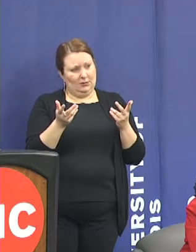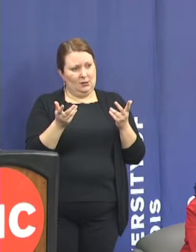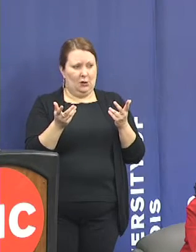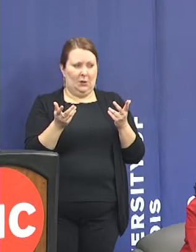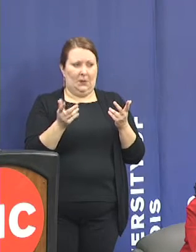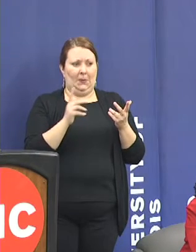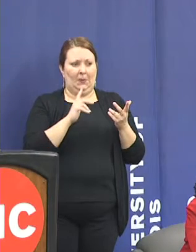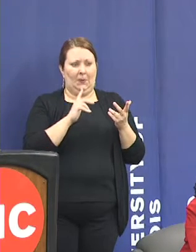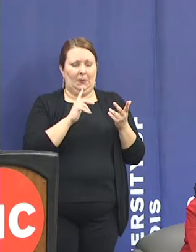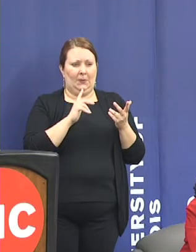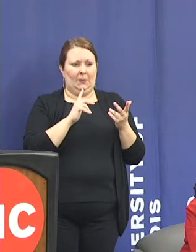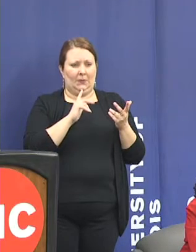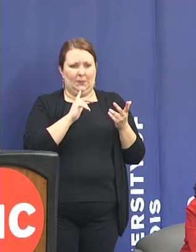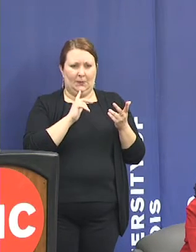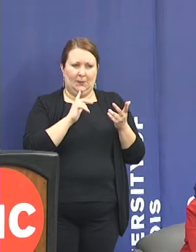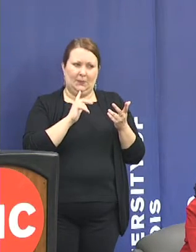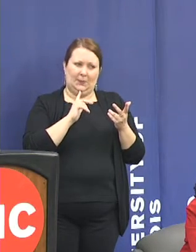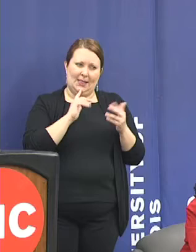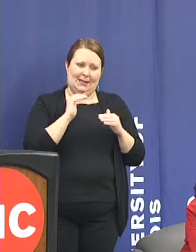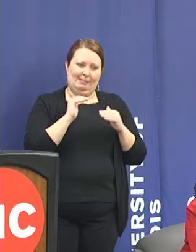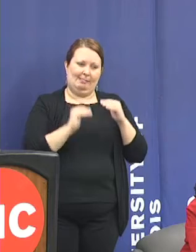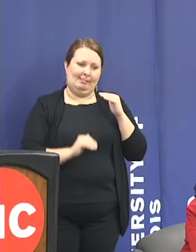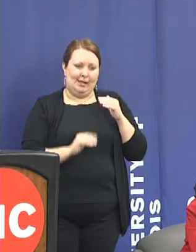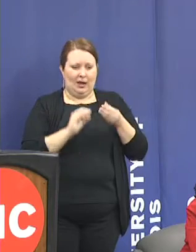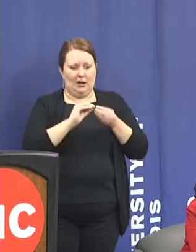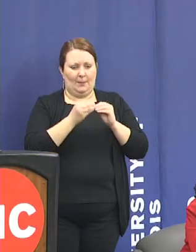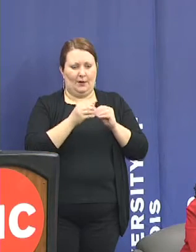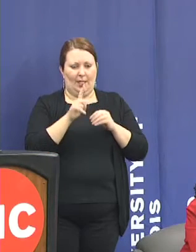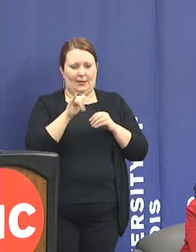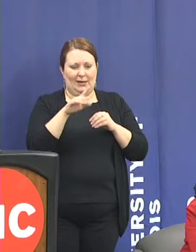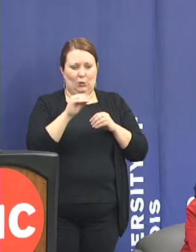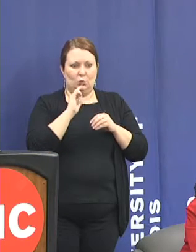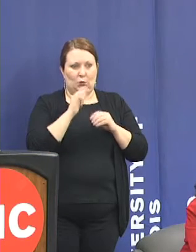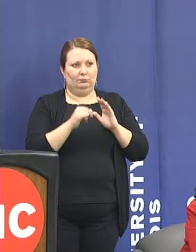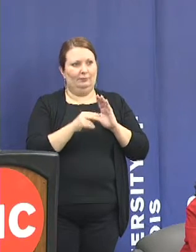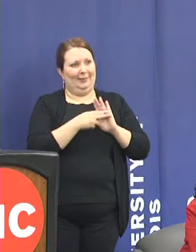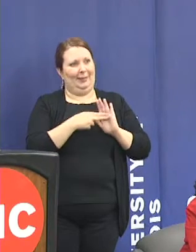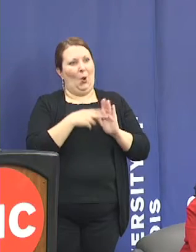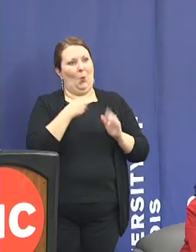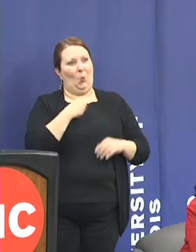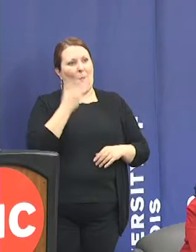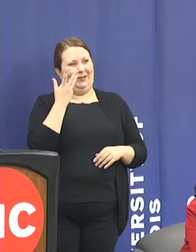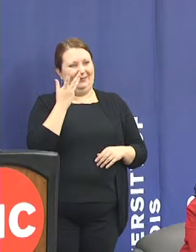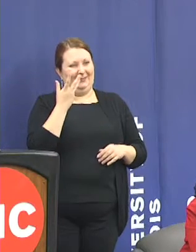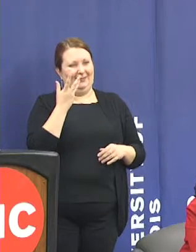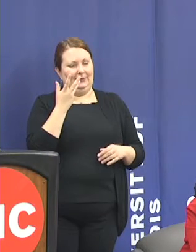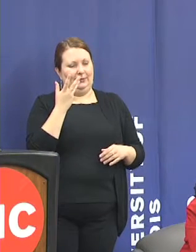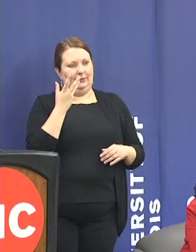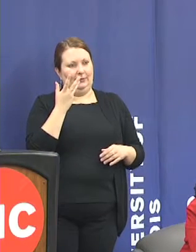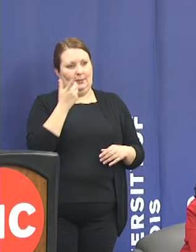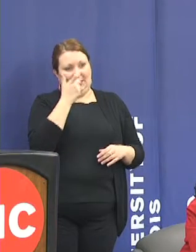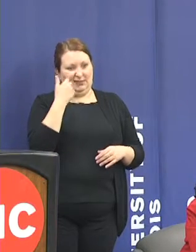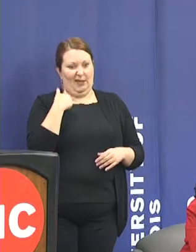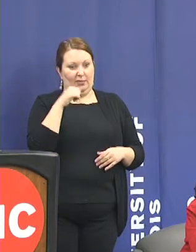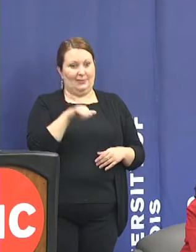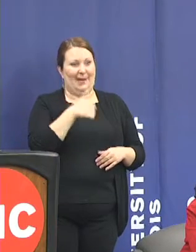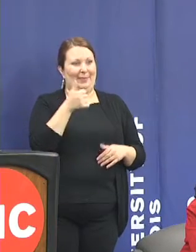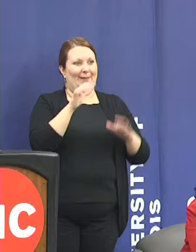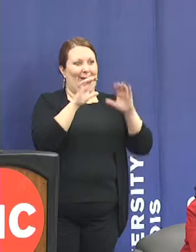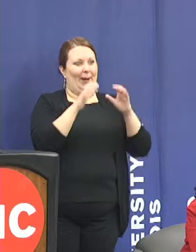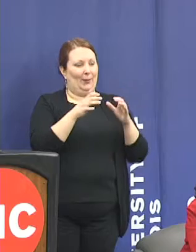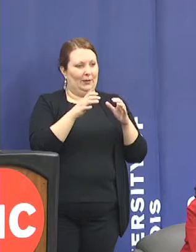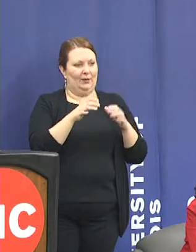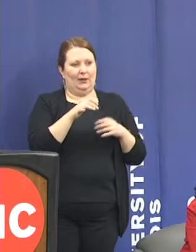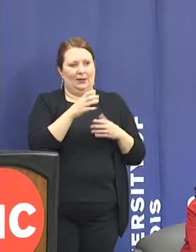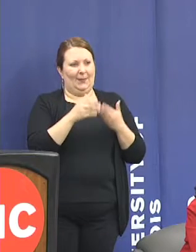there is a real diminishment in the amount of Latinos who identify as white, right? Because they have this other category. And